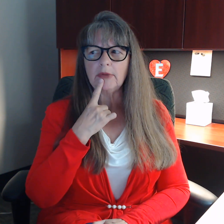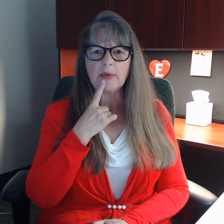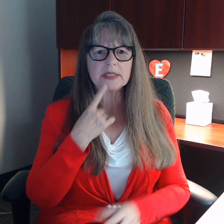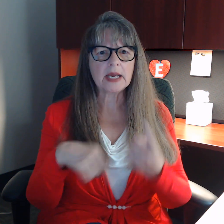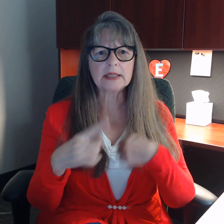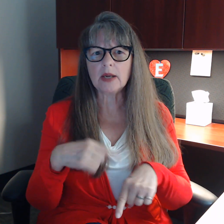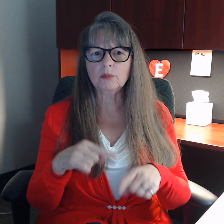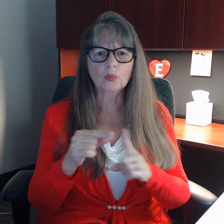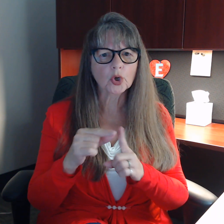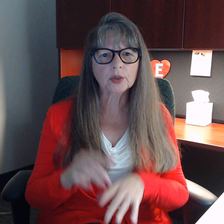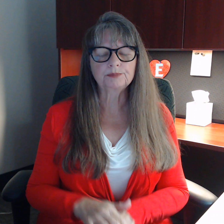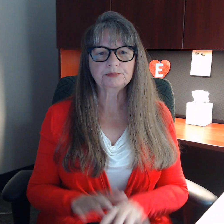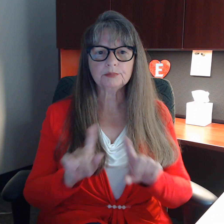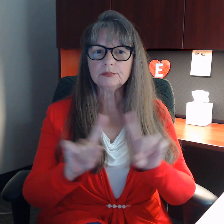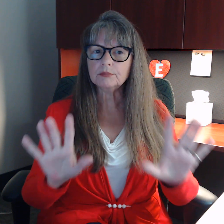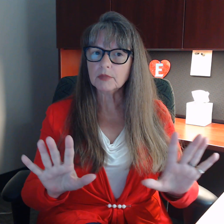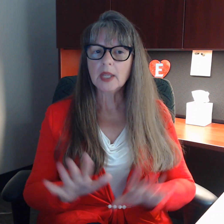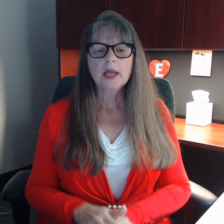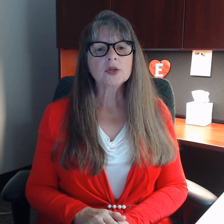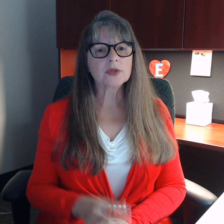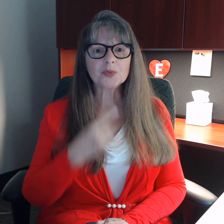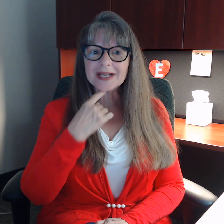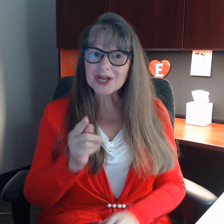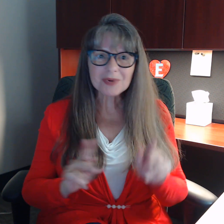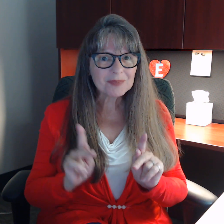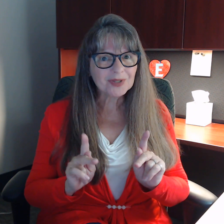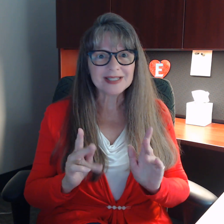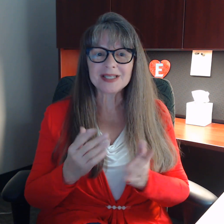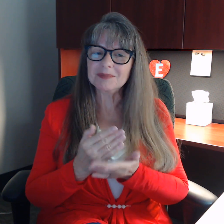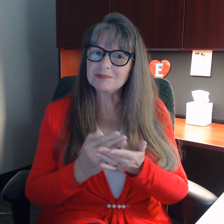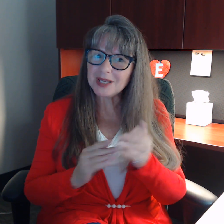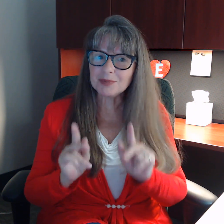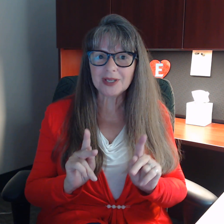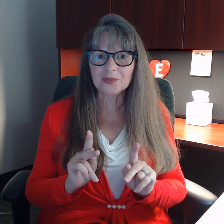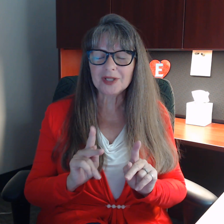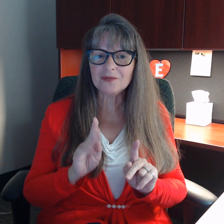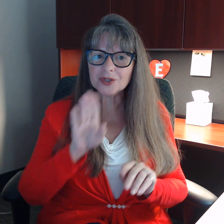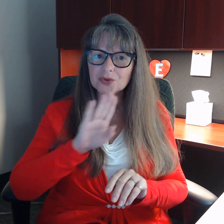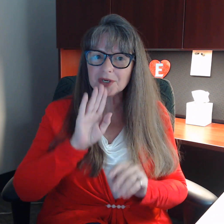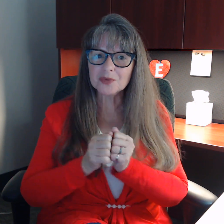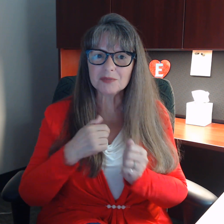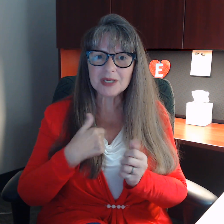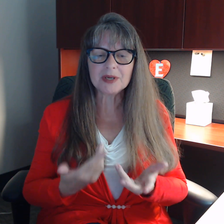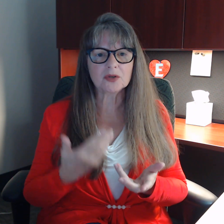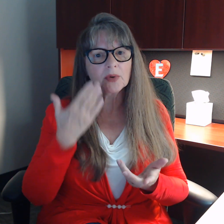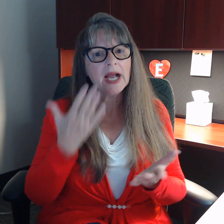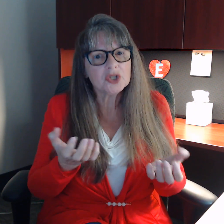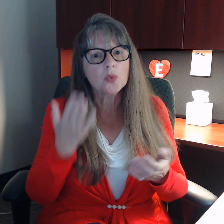I sign that word? So this is what I tell people, and some people get really frustrated with me because they're going, I just want to